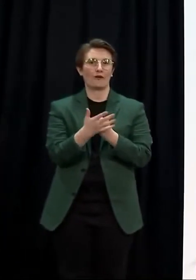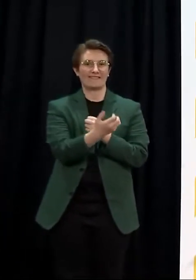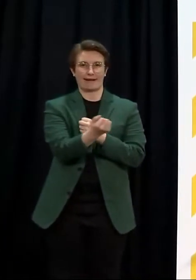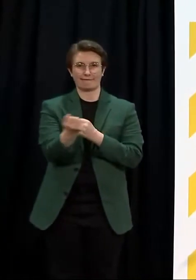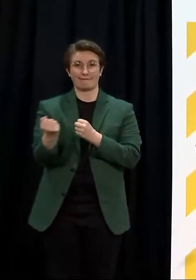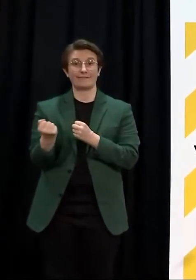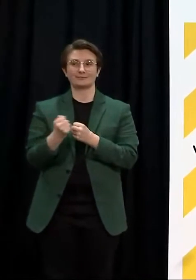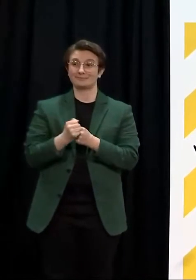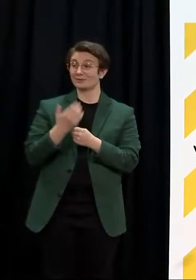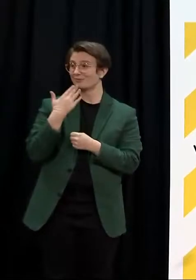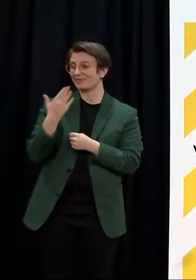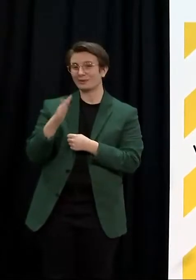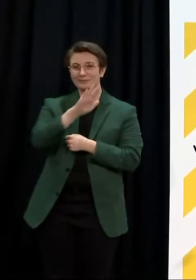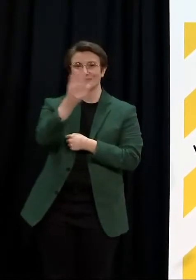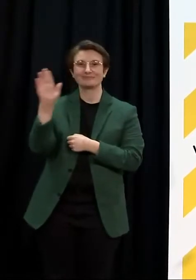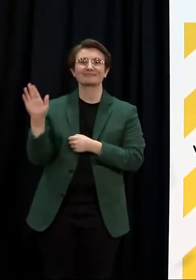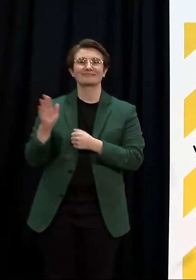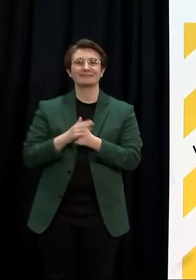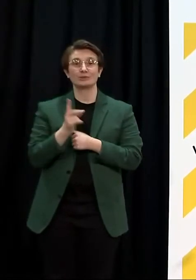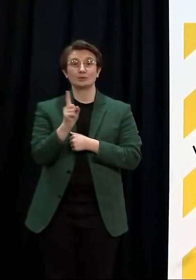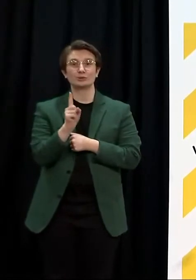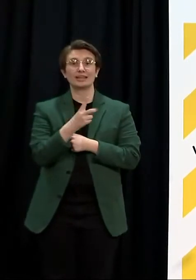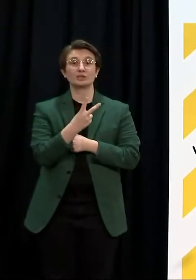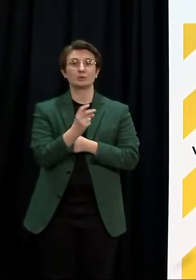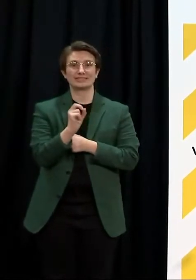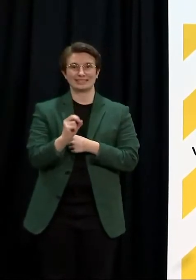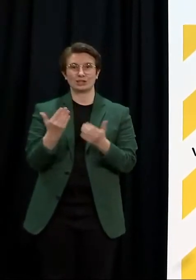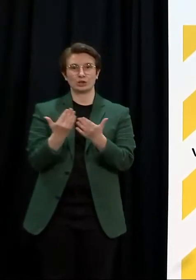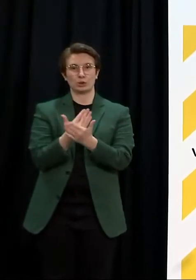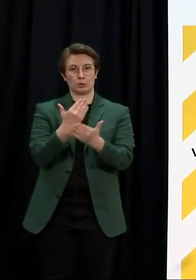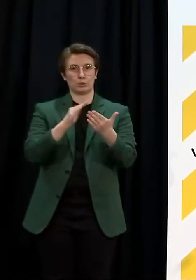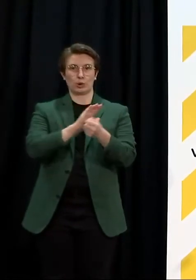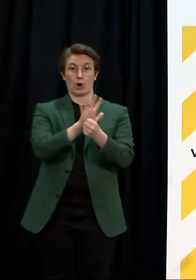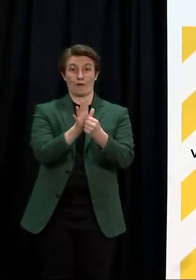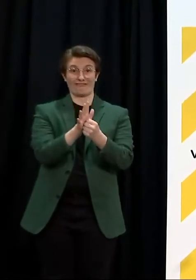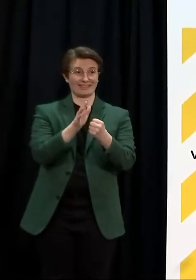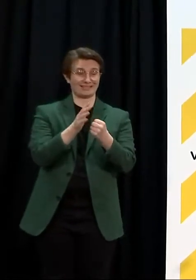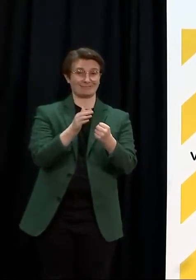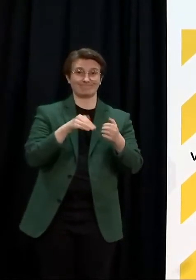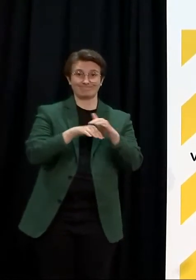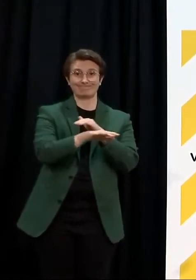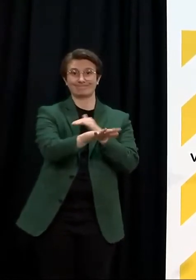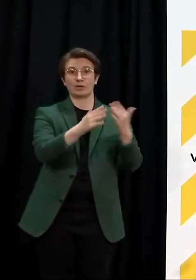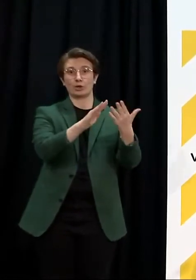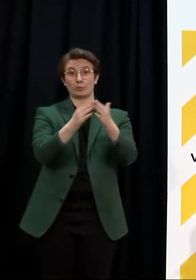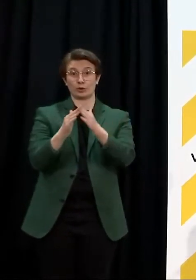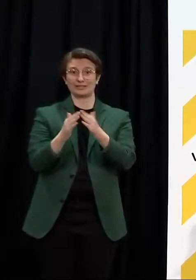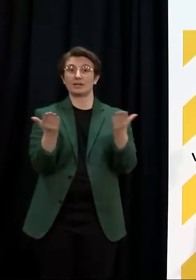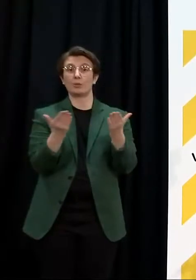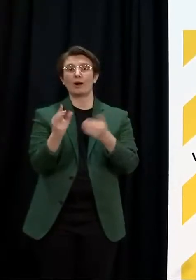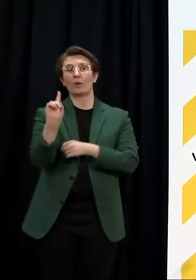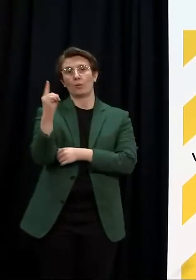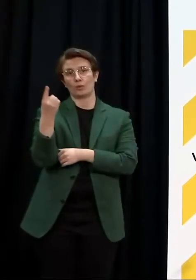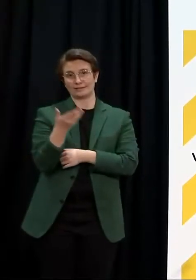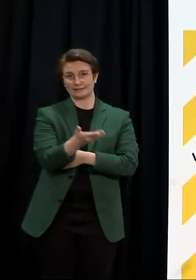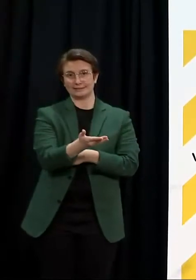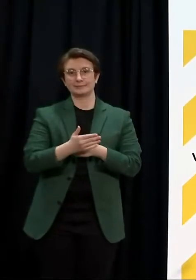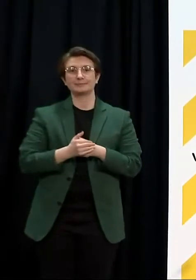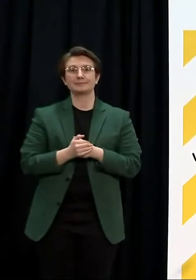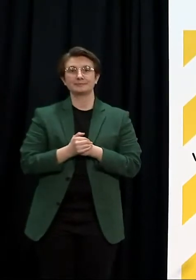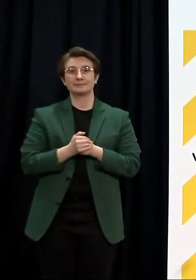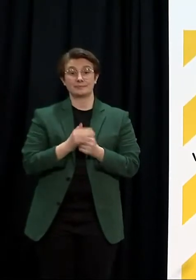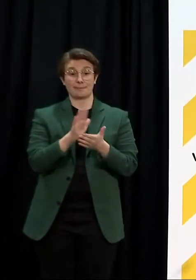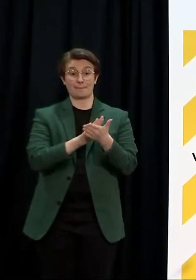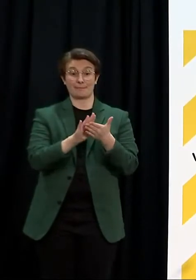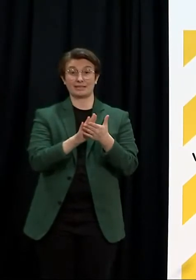koutou katoa. So today there are 20 new community cases to report. All of these are in the Auckland region. This takes our